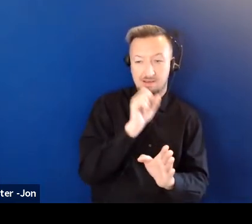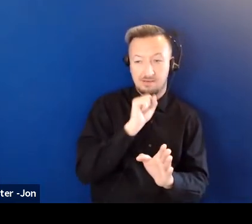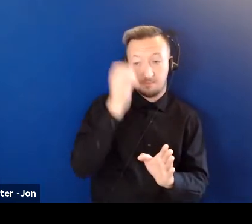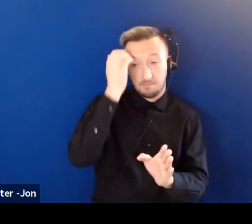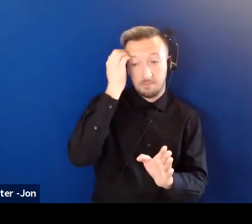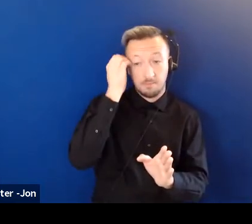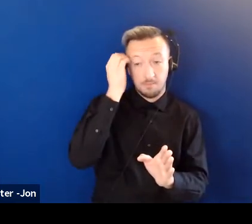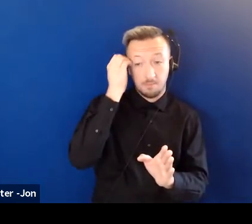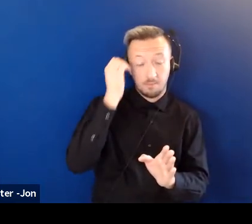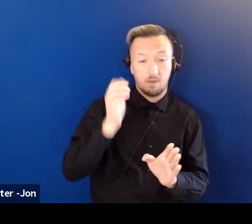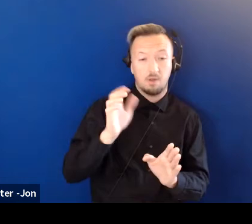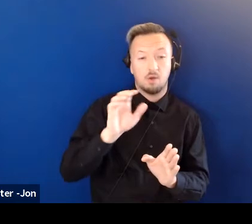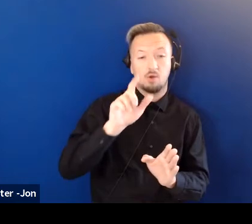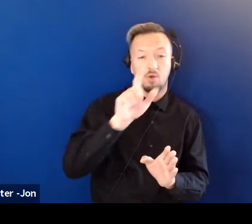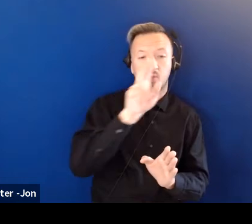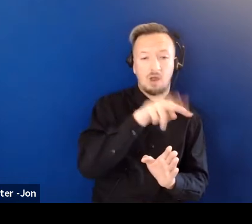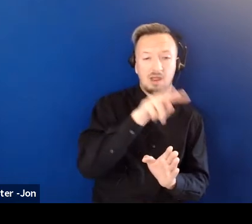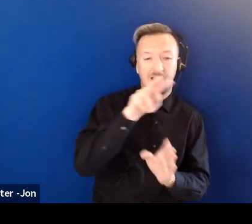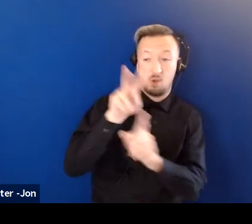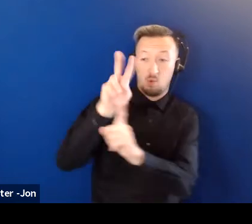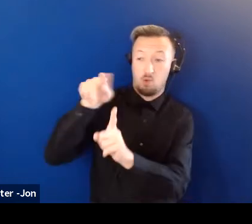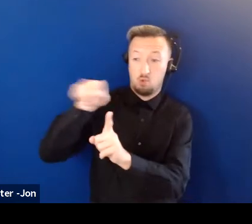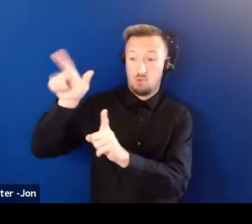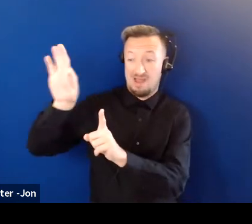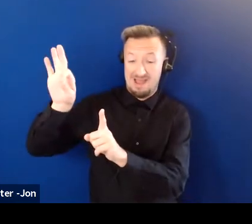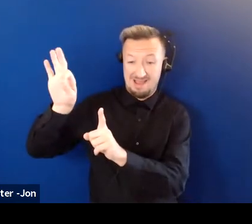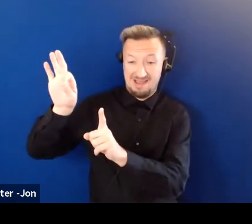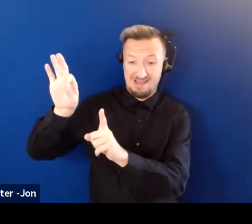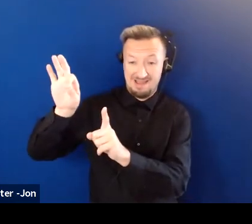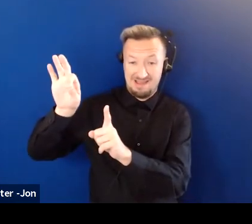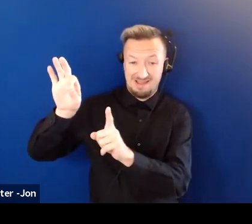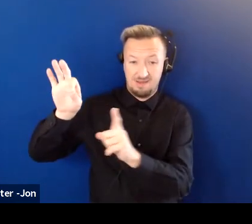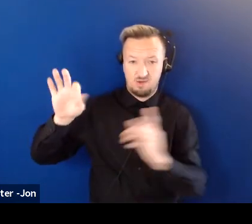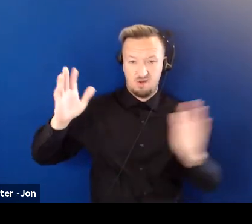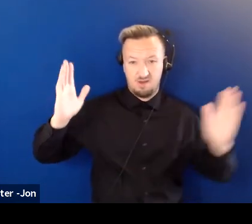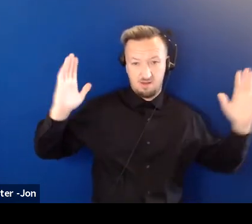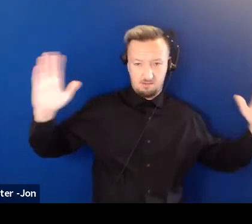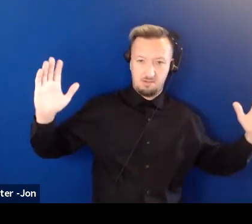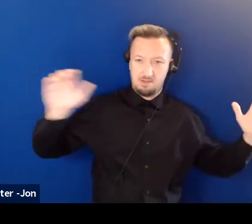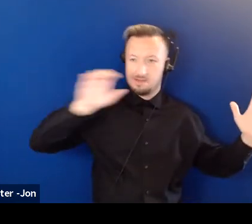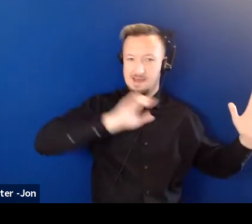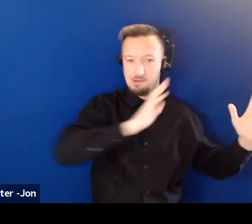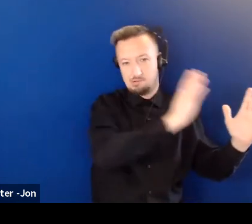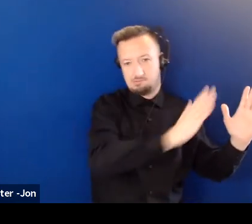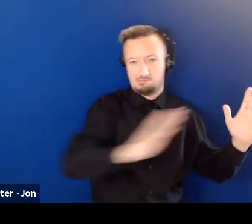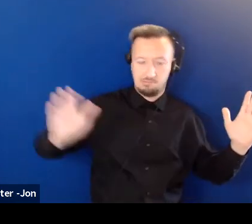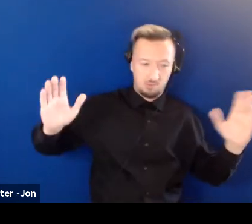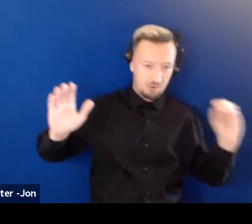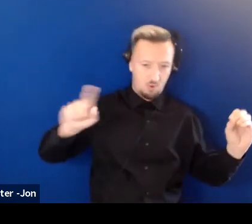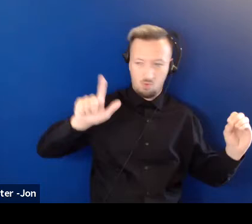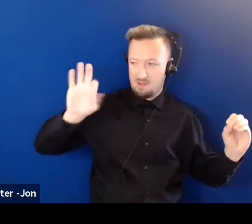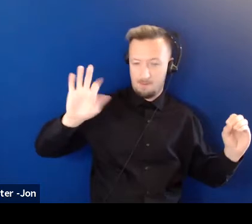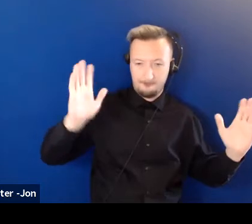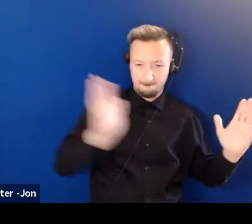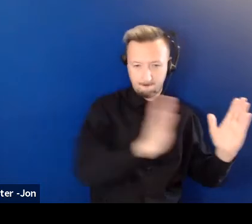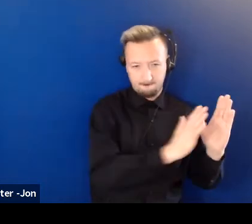29. So we're missing a huge chunk of that very big age range. And so when we looked at this,